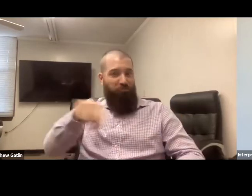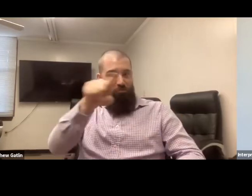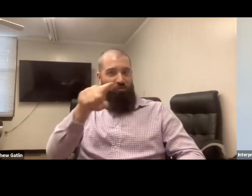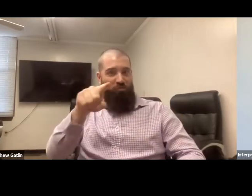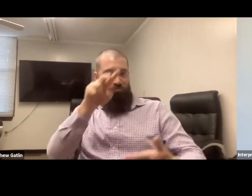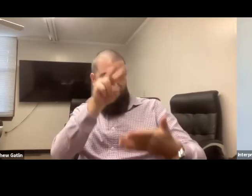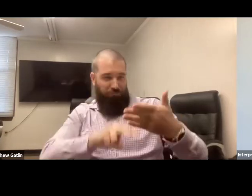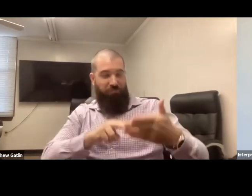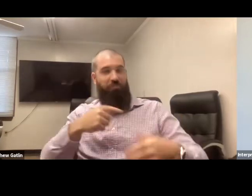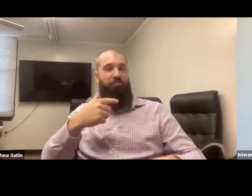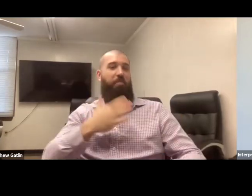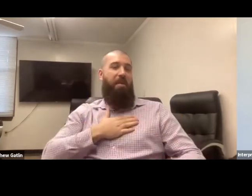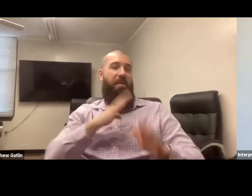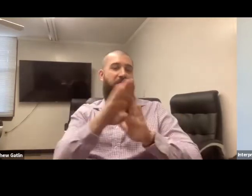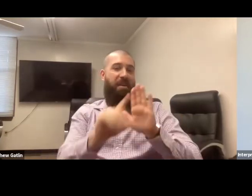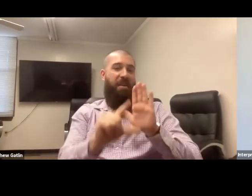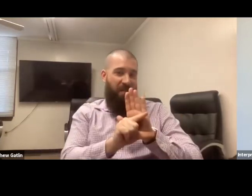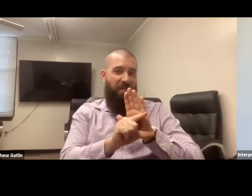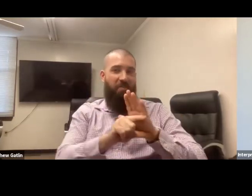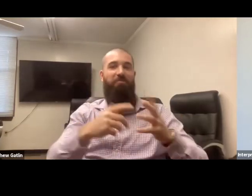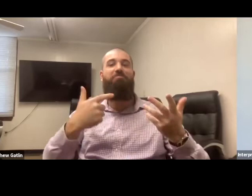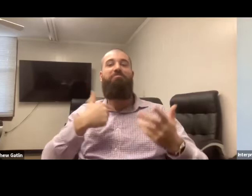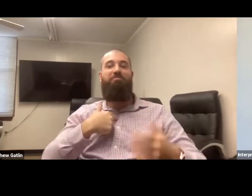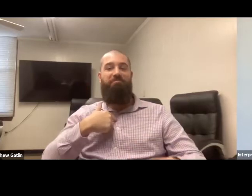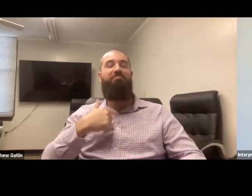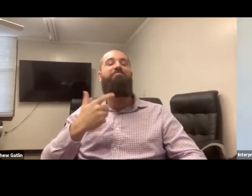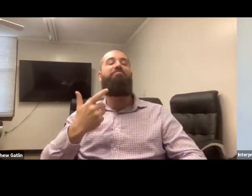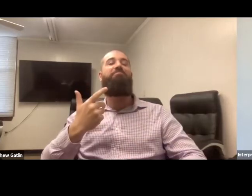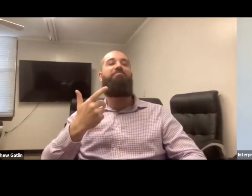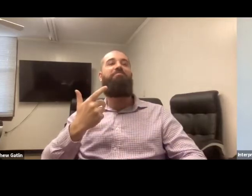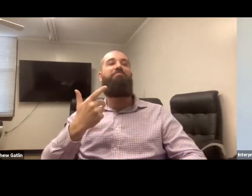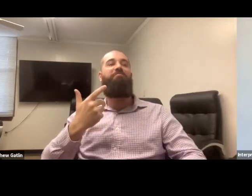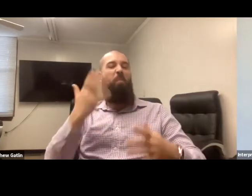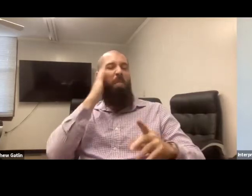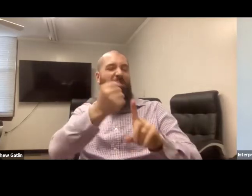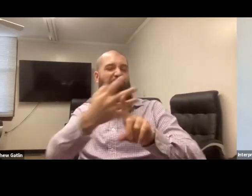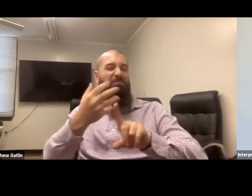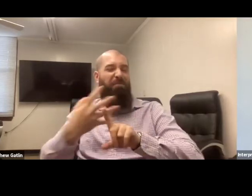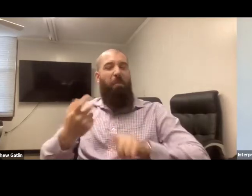So any of you have read my bio and my background,